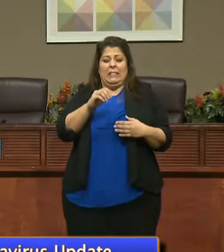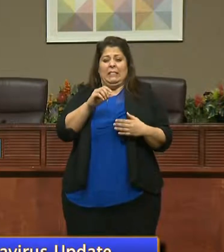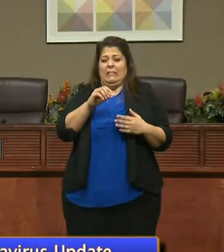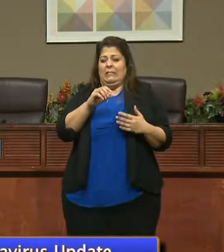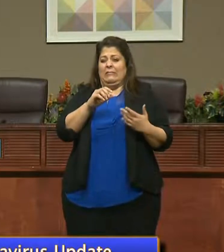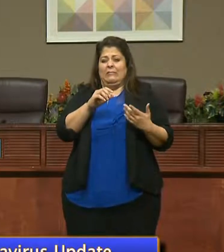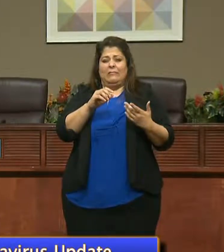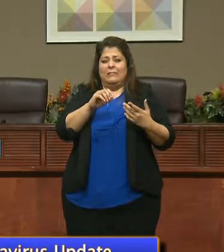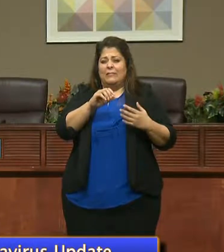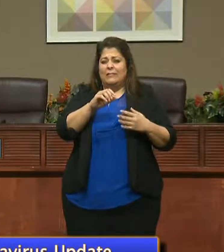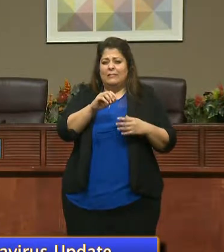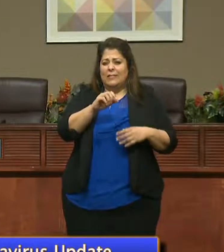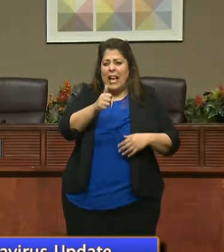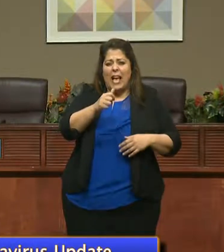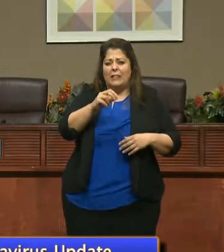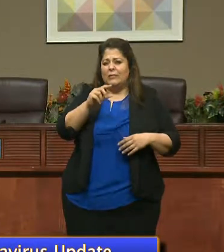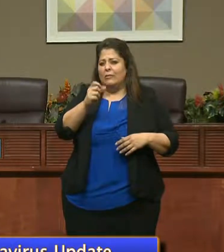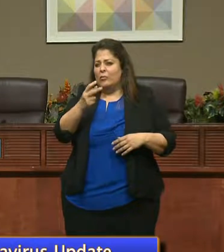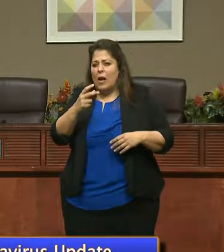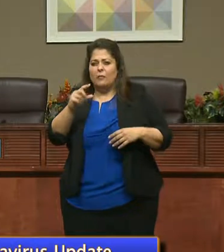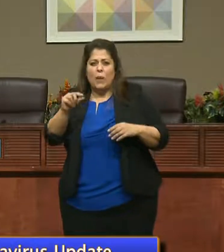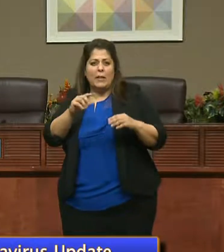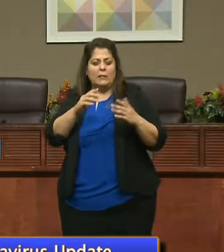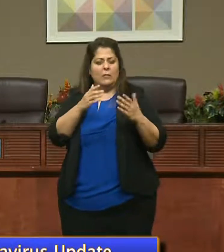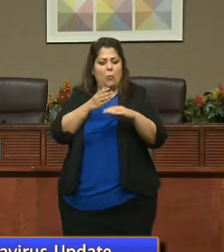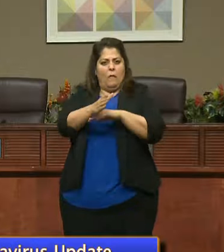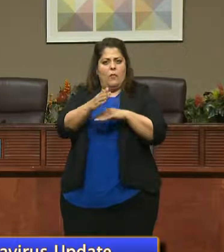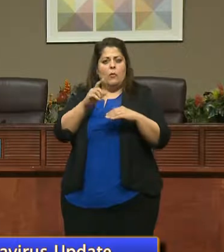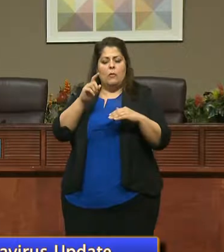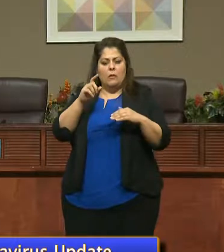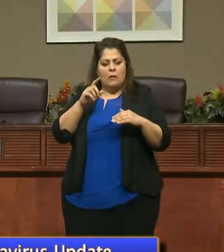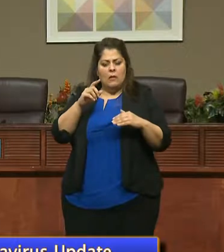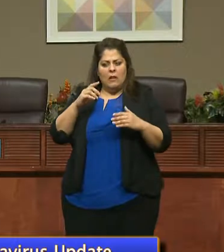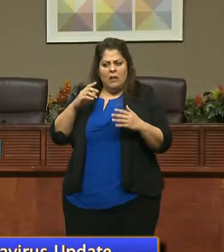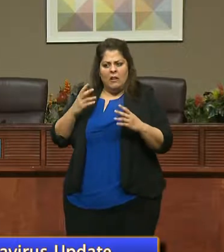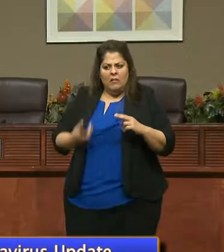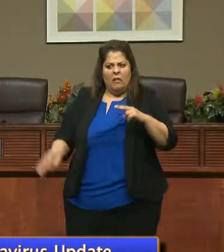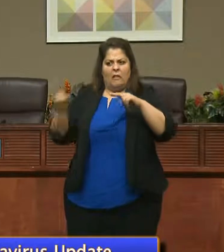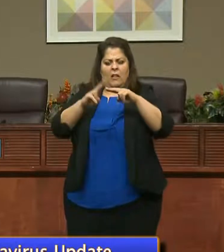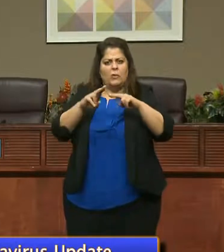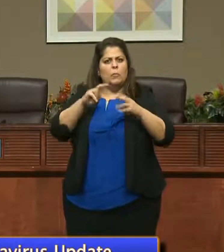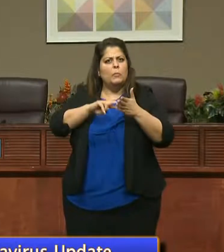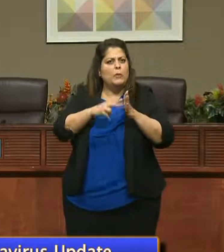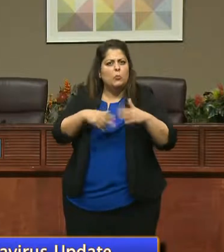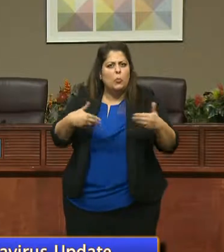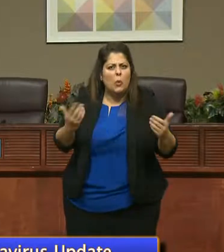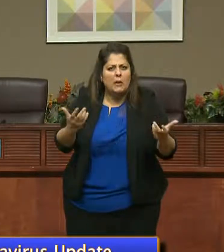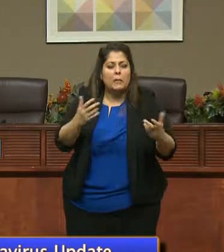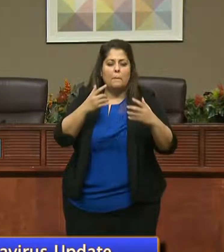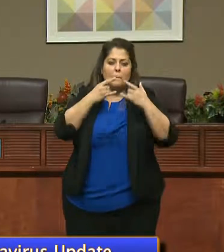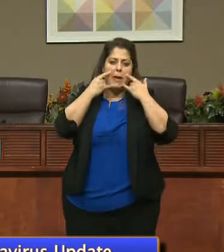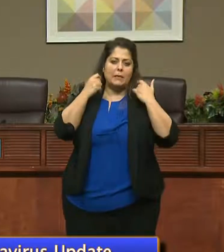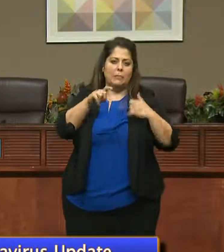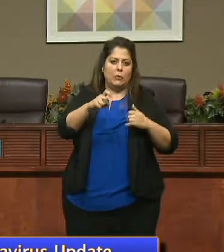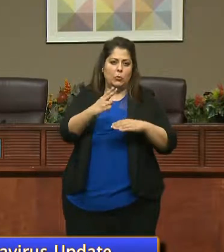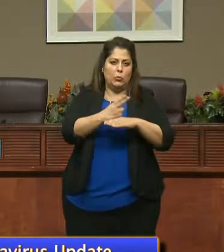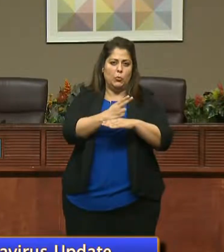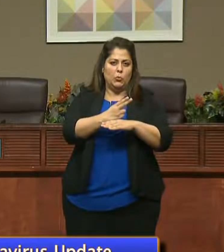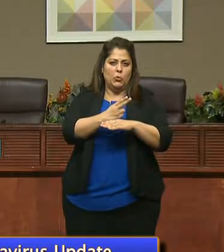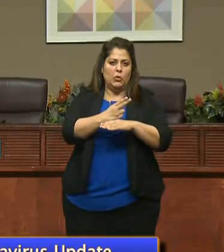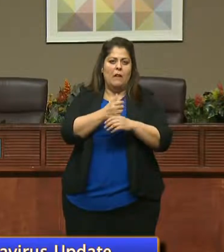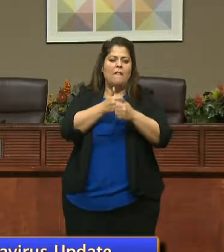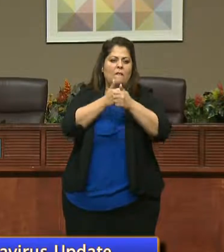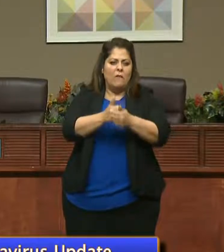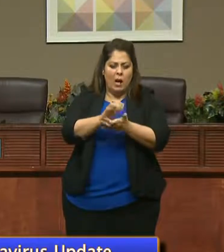And that just shows you the science is right. We have to be wearing masks and doing the social hygiene things if we're going to be able